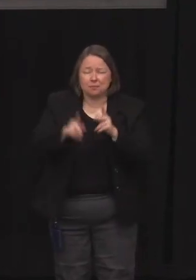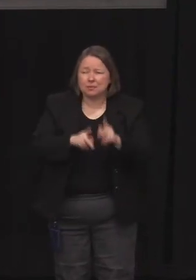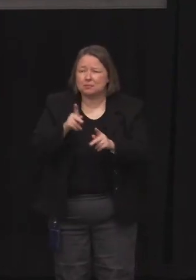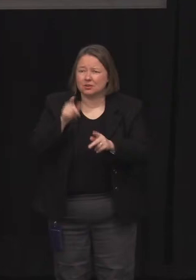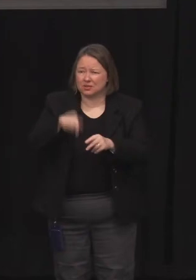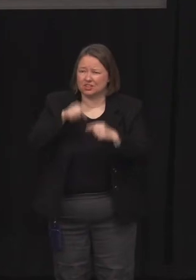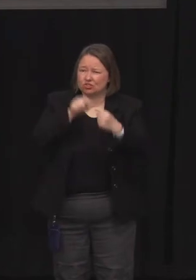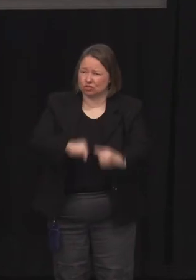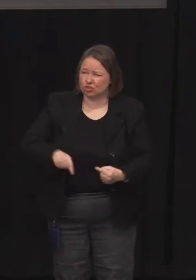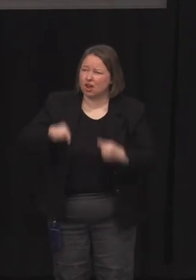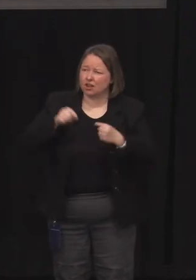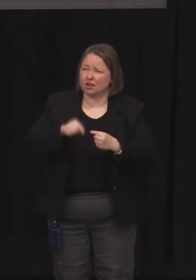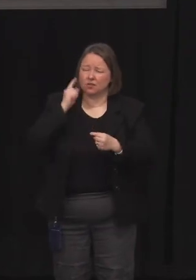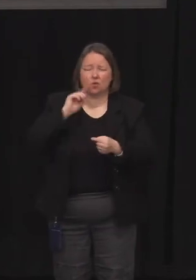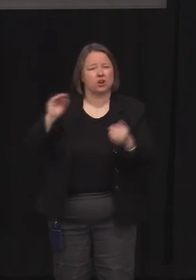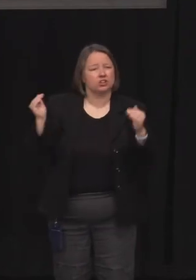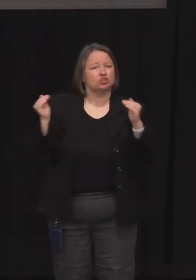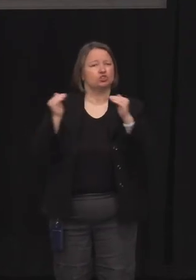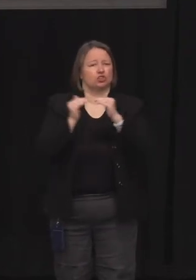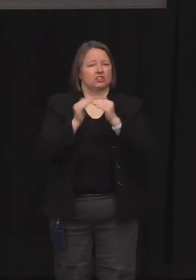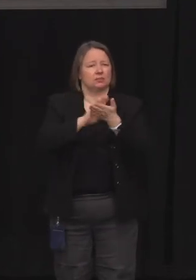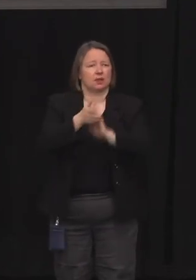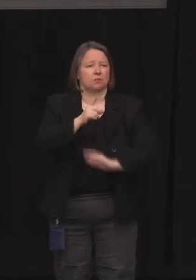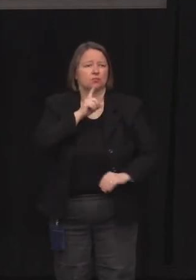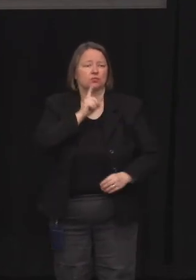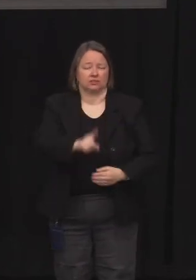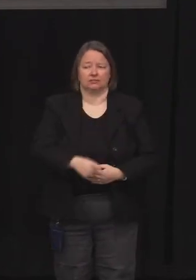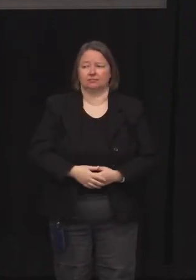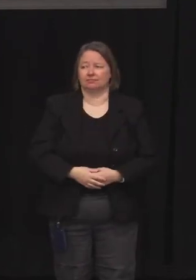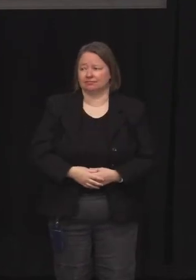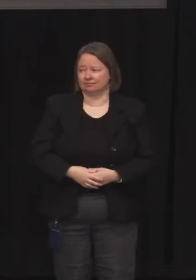the struggle to make justice a reality.